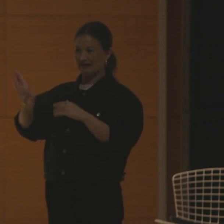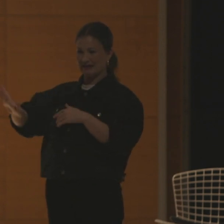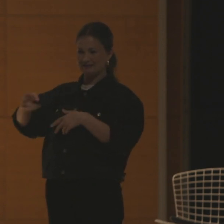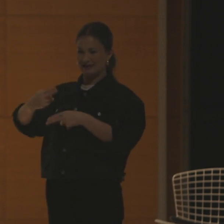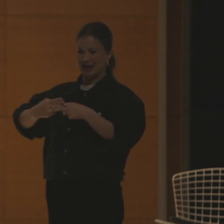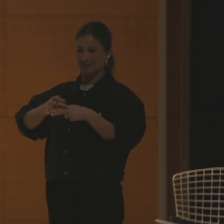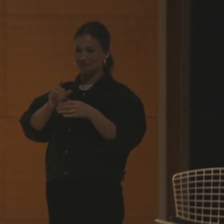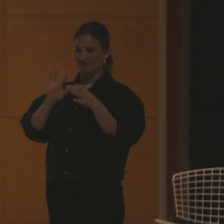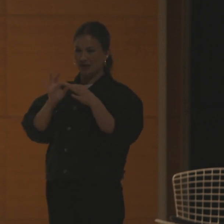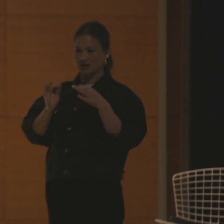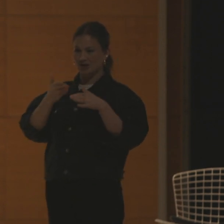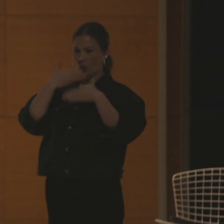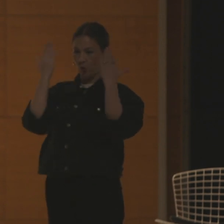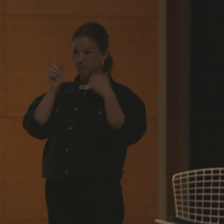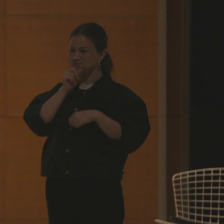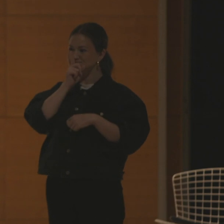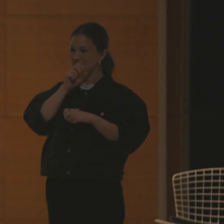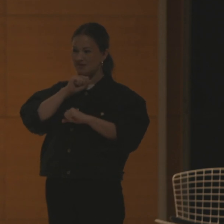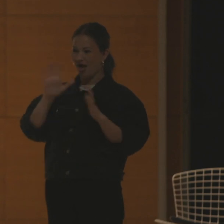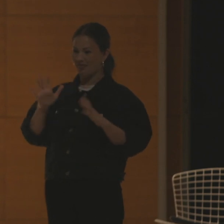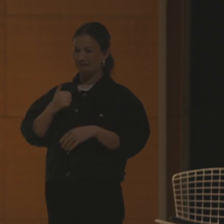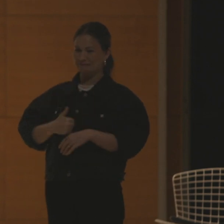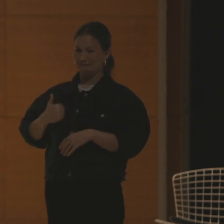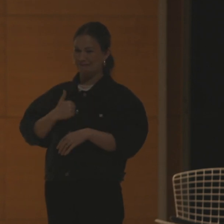I apologize, but thank you, Jim.